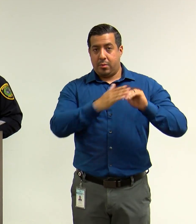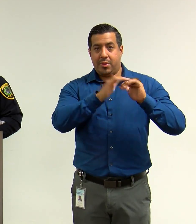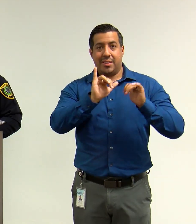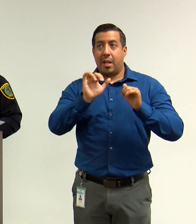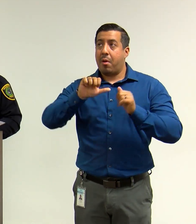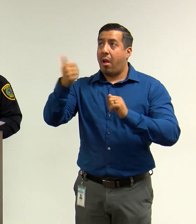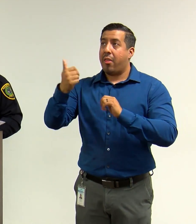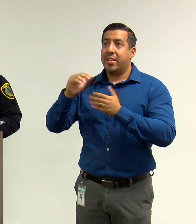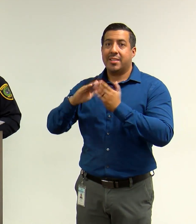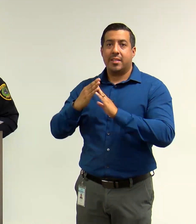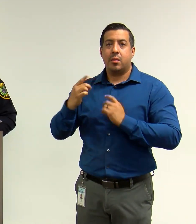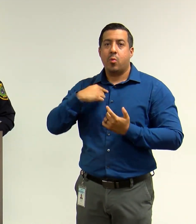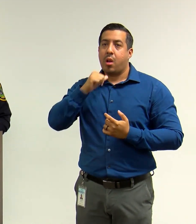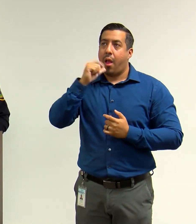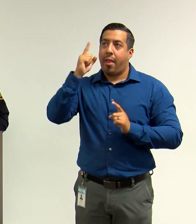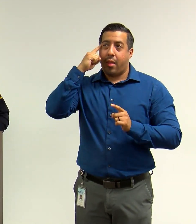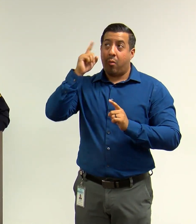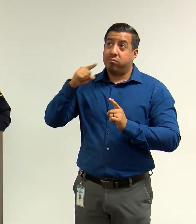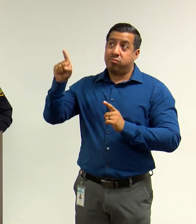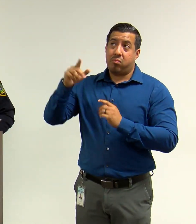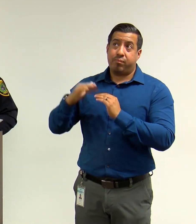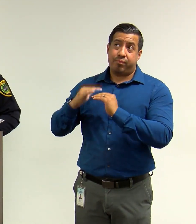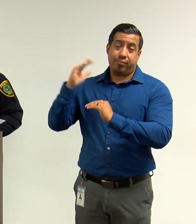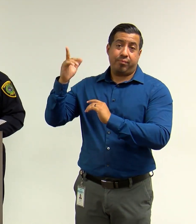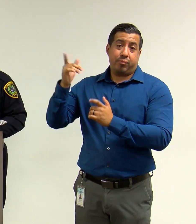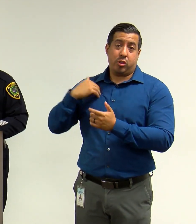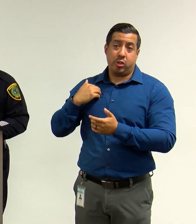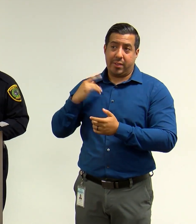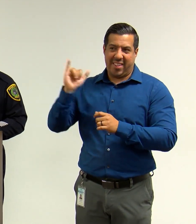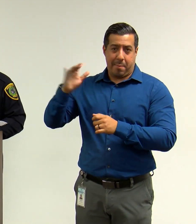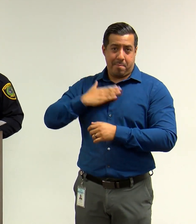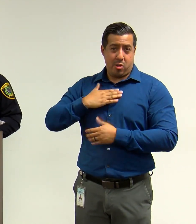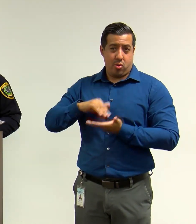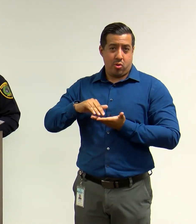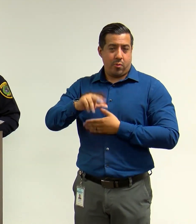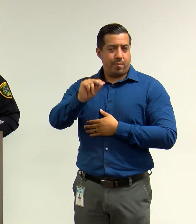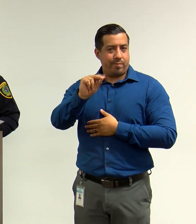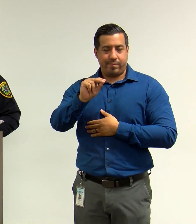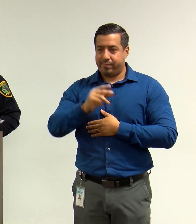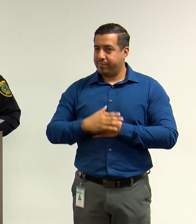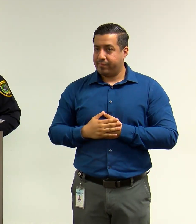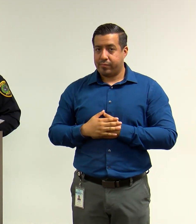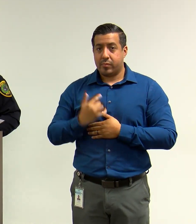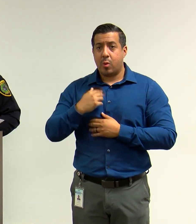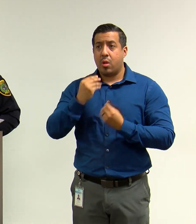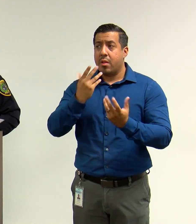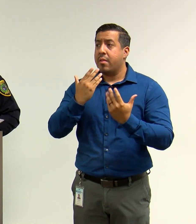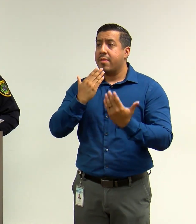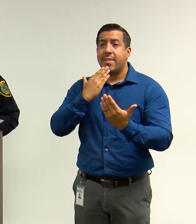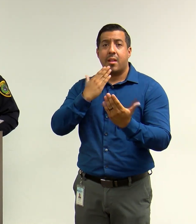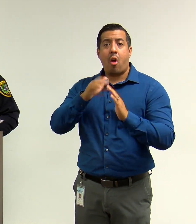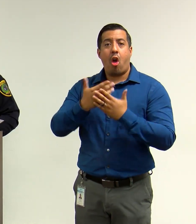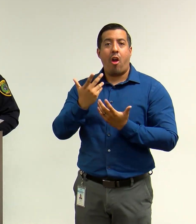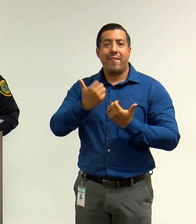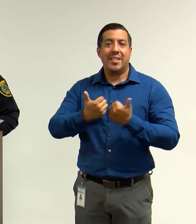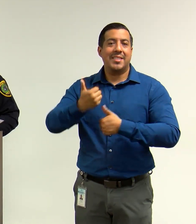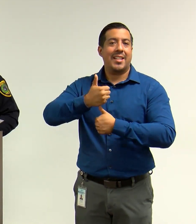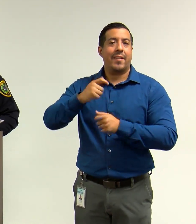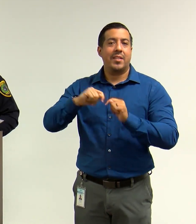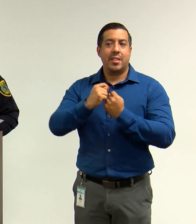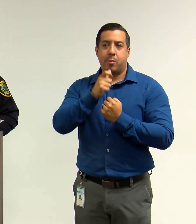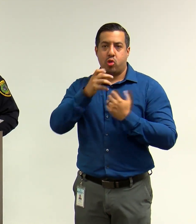now. And we're not going to use that as an excuse. I was talking to the mayor and and let me thank our executive team for being here.